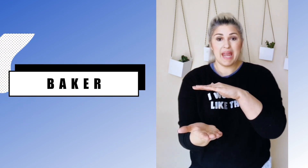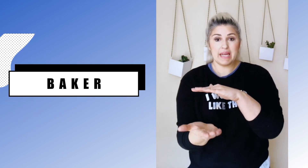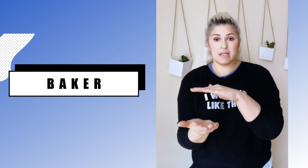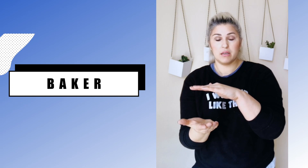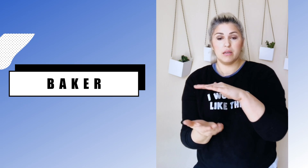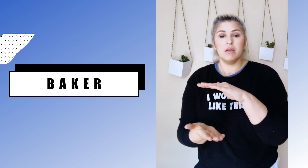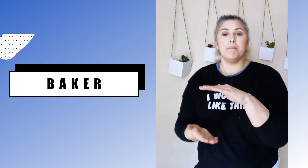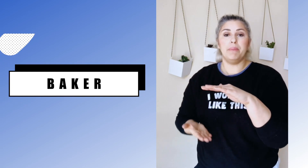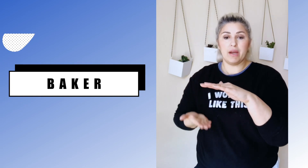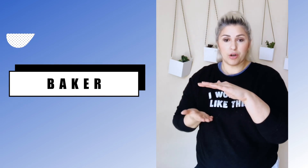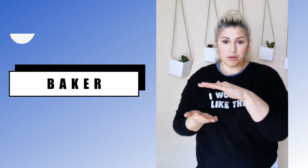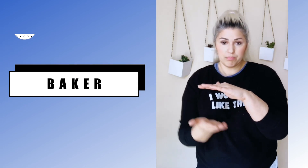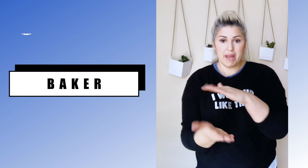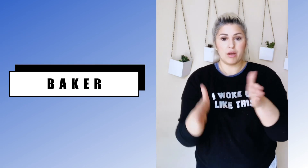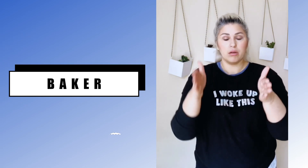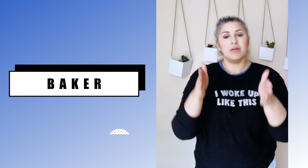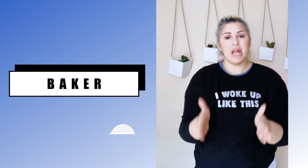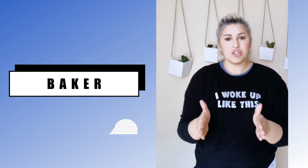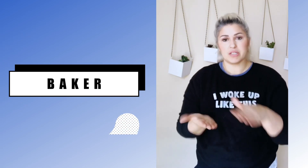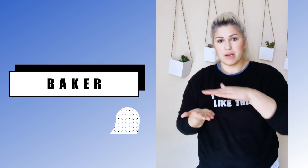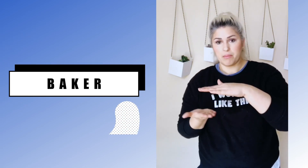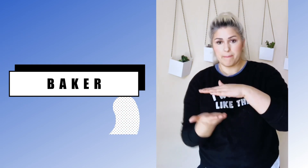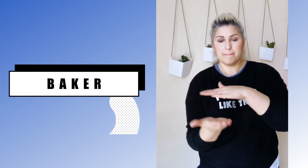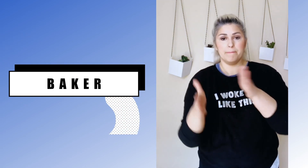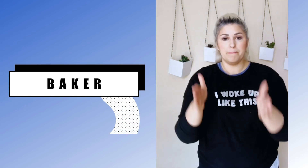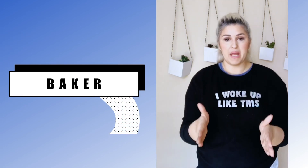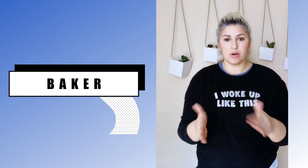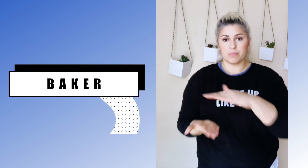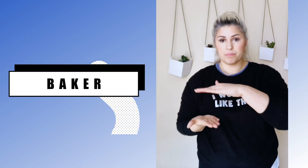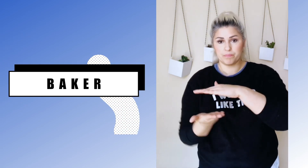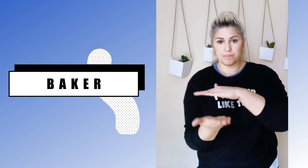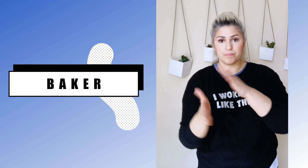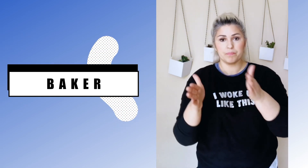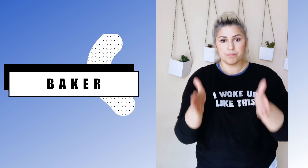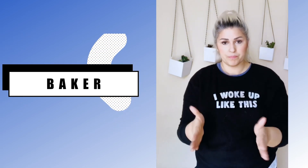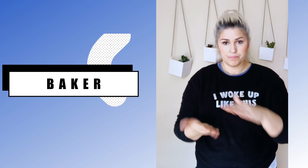So bake, baker, bake, agent sign. Baker.